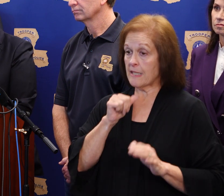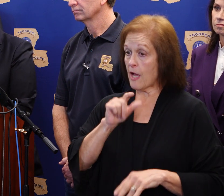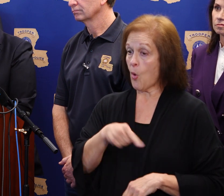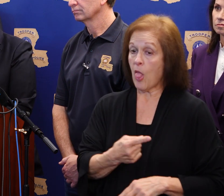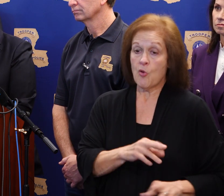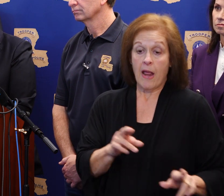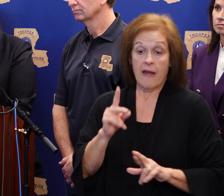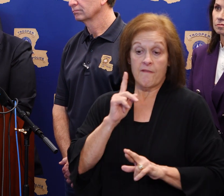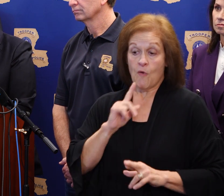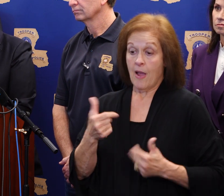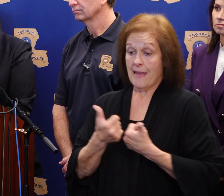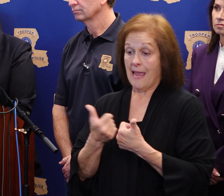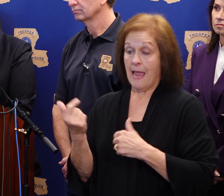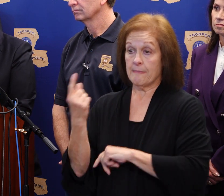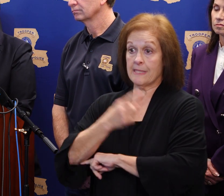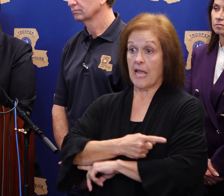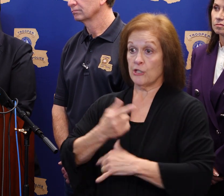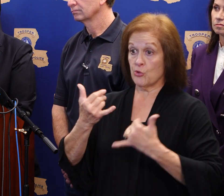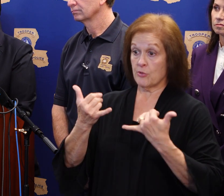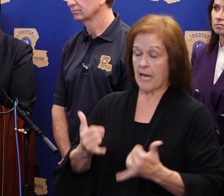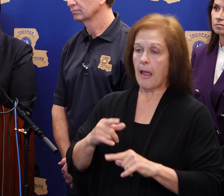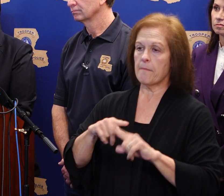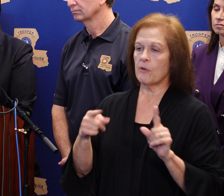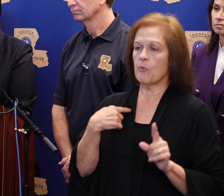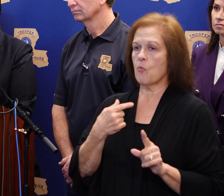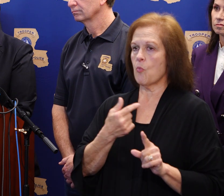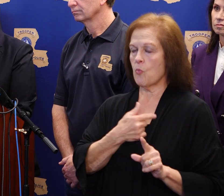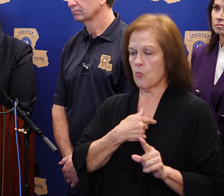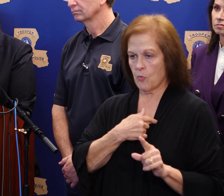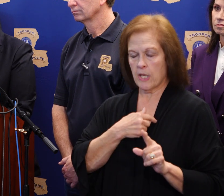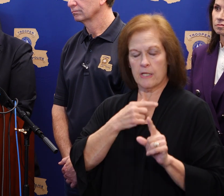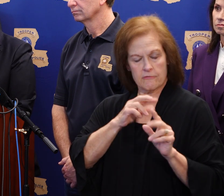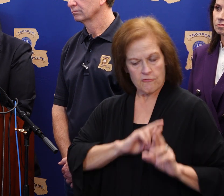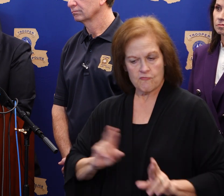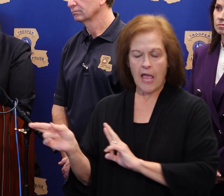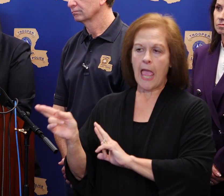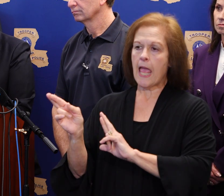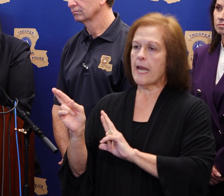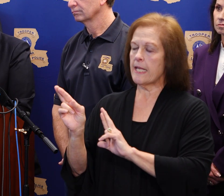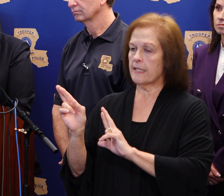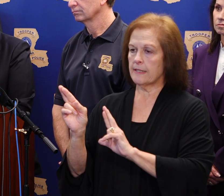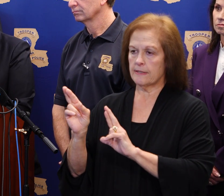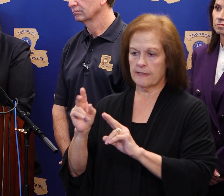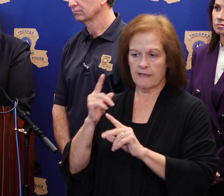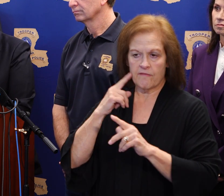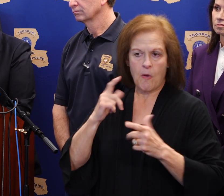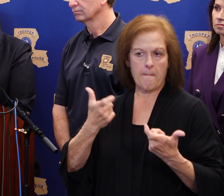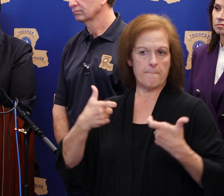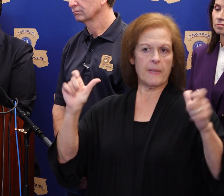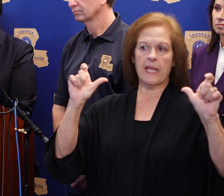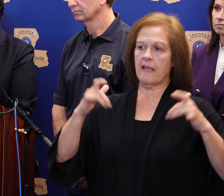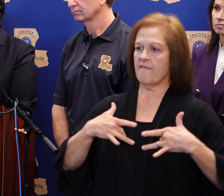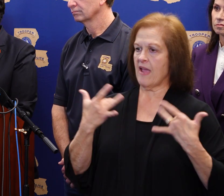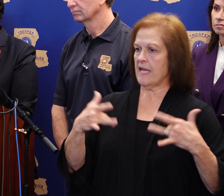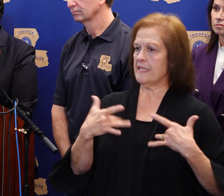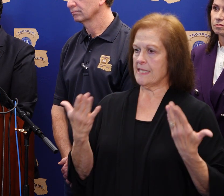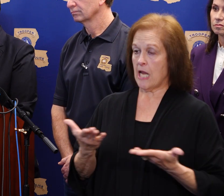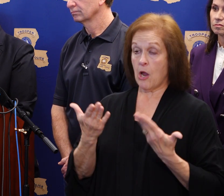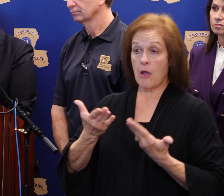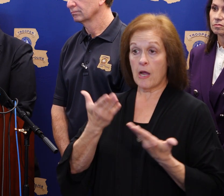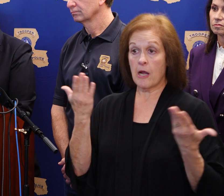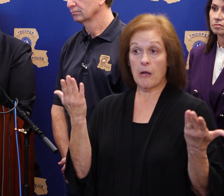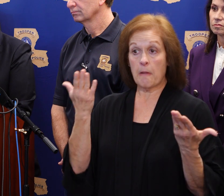day today, but we're ready to continue to host large-scale events in our city because we are